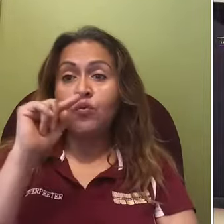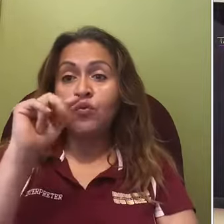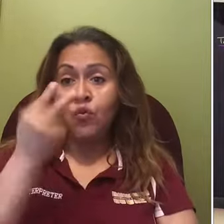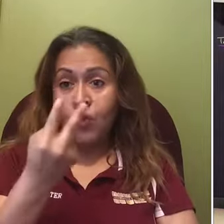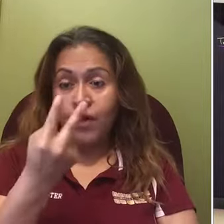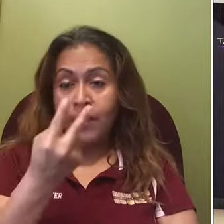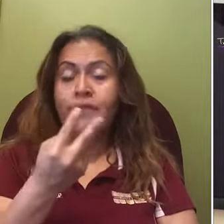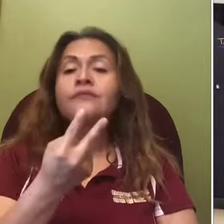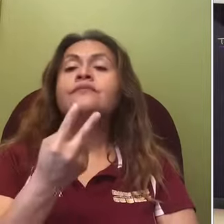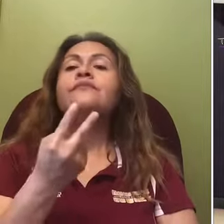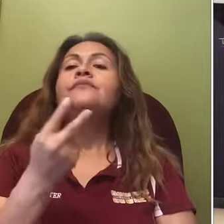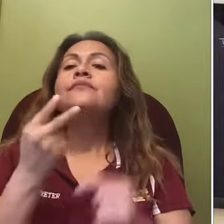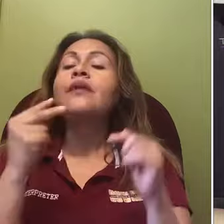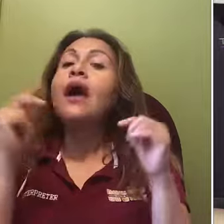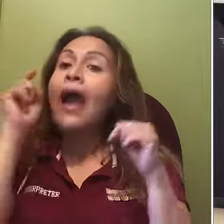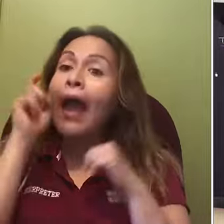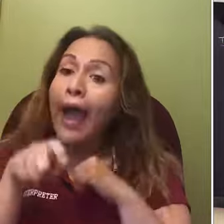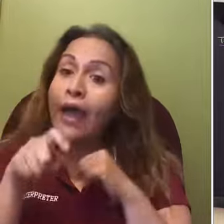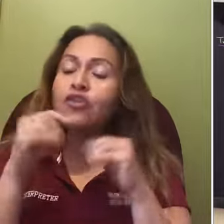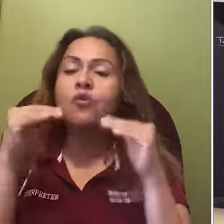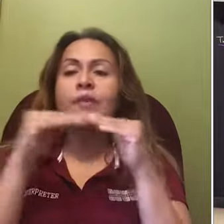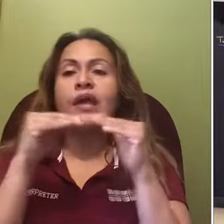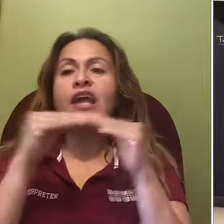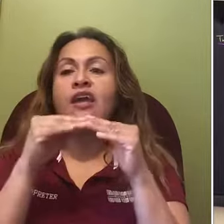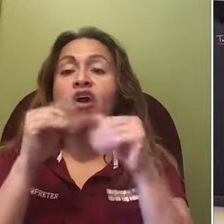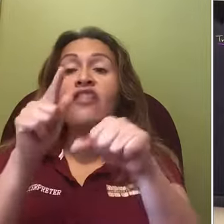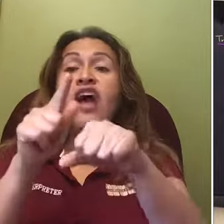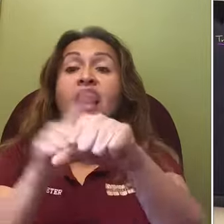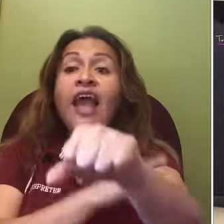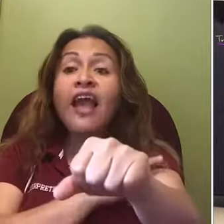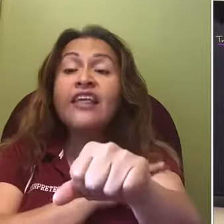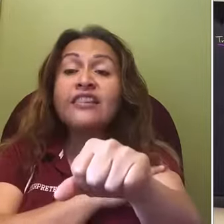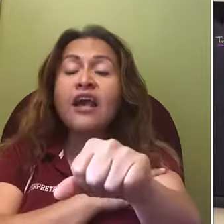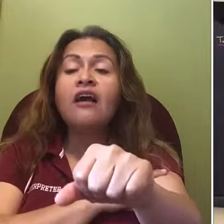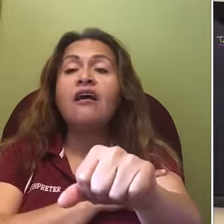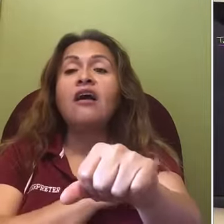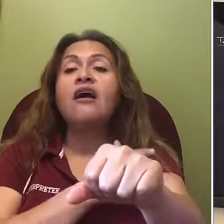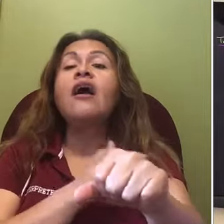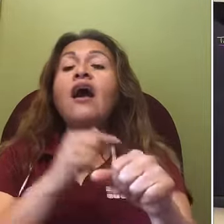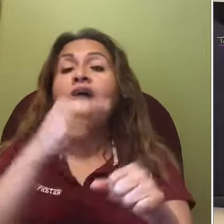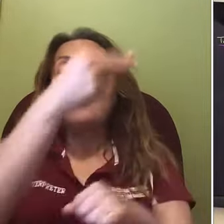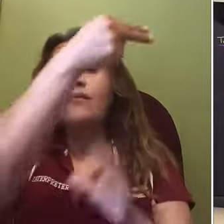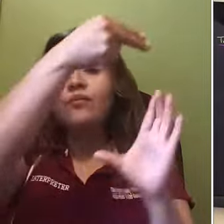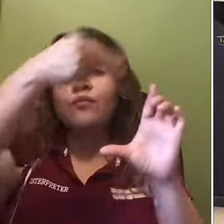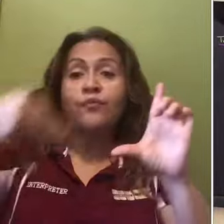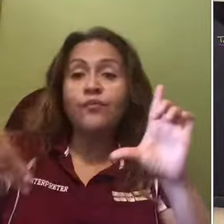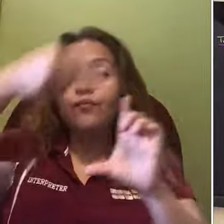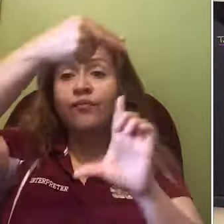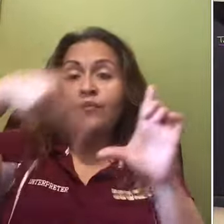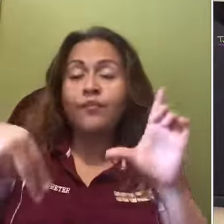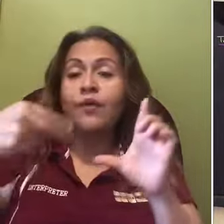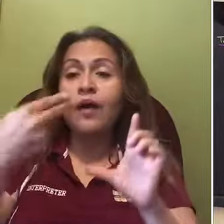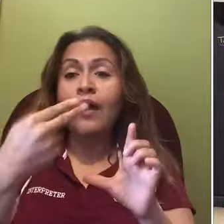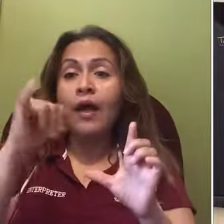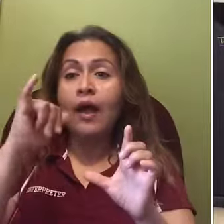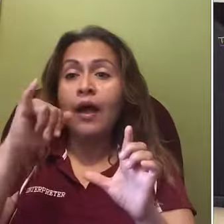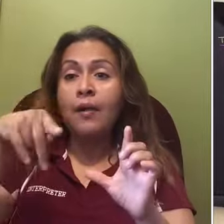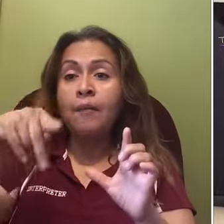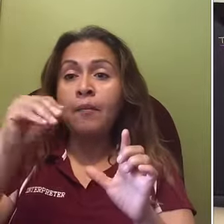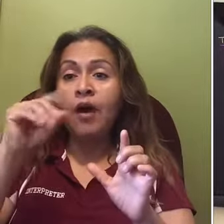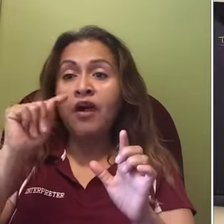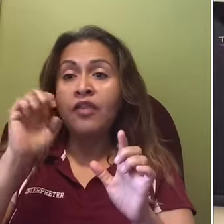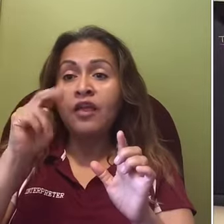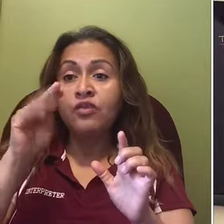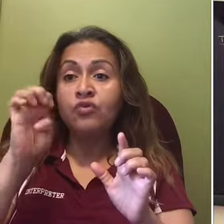plus 4 squared has got to be equal to the length of the longest side. The length of the hypotenuse squared is equal to 5 squared. So you